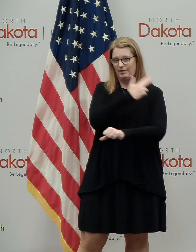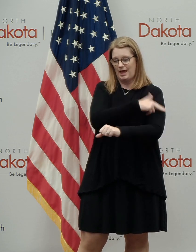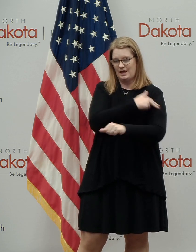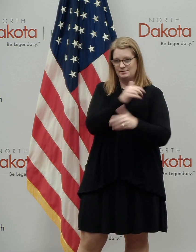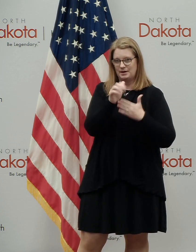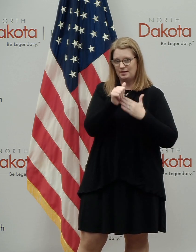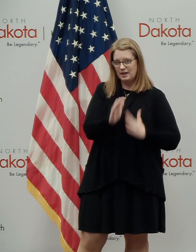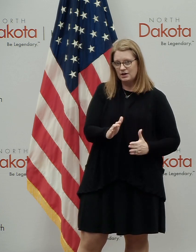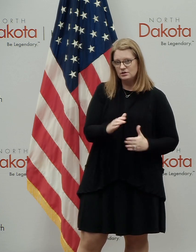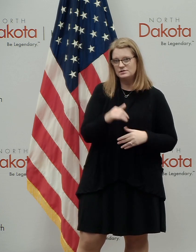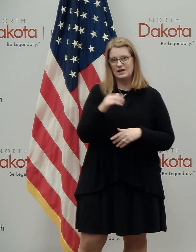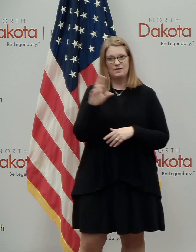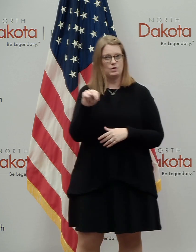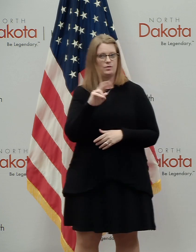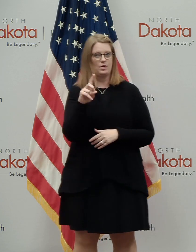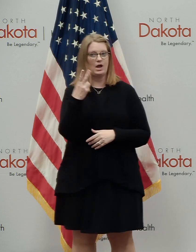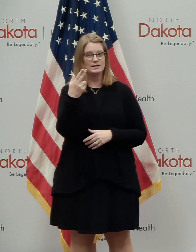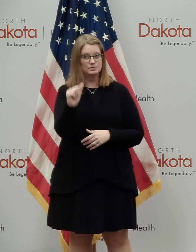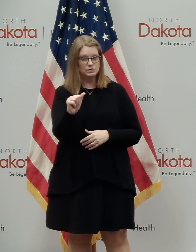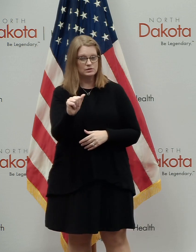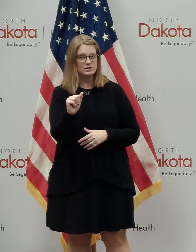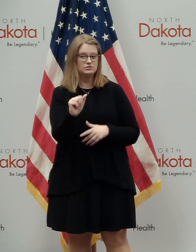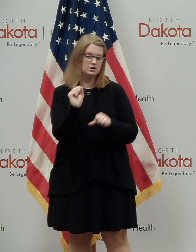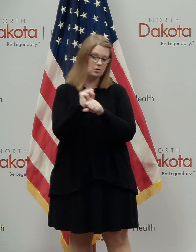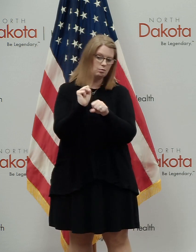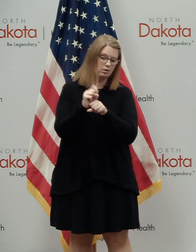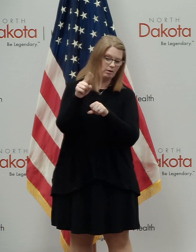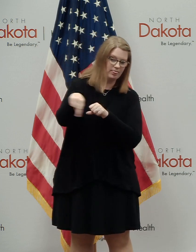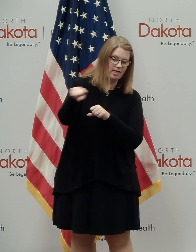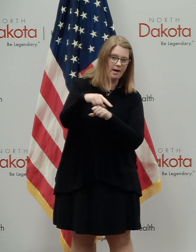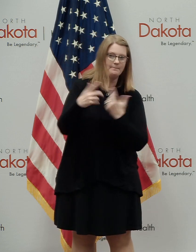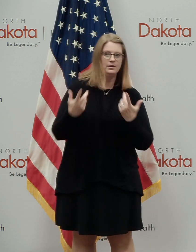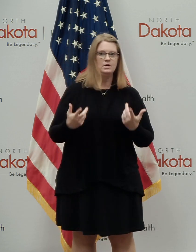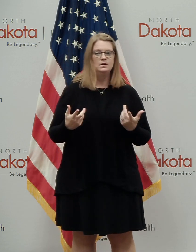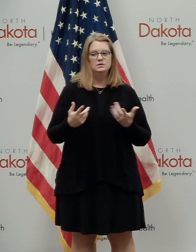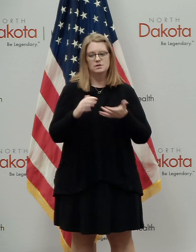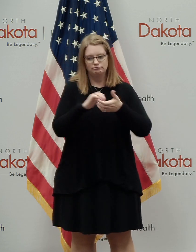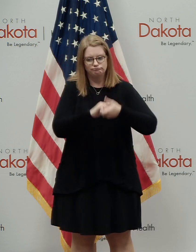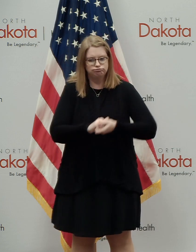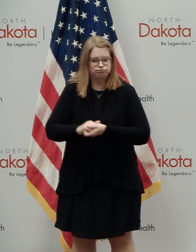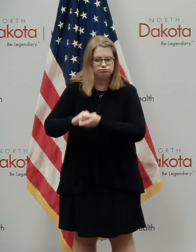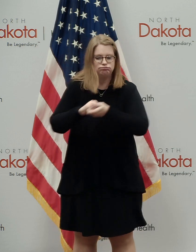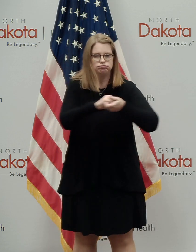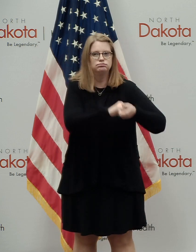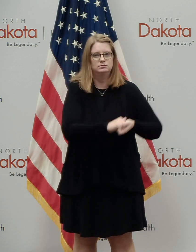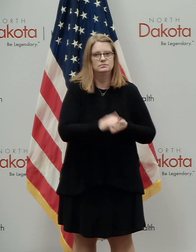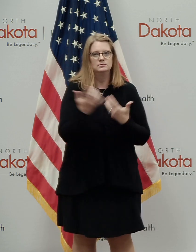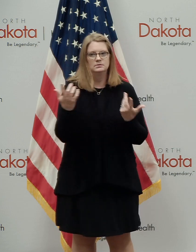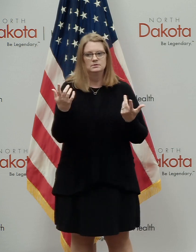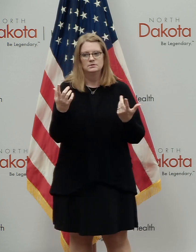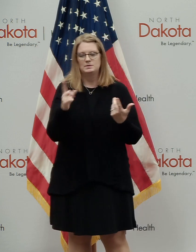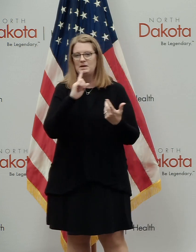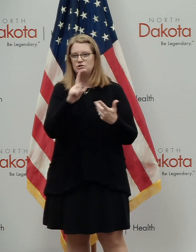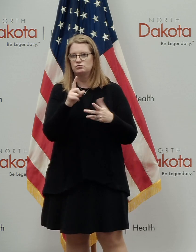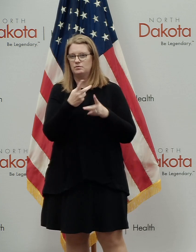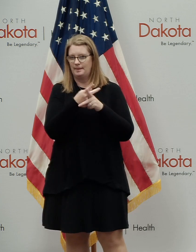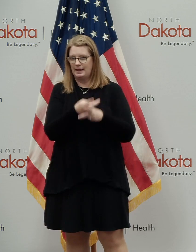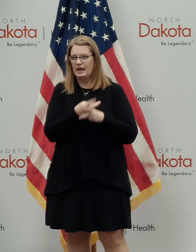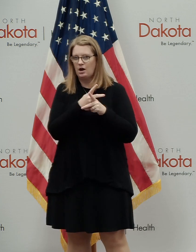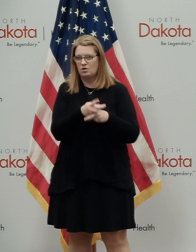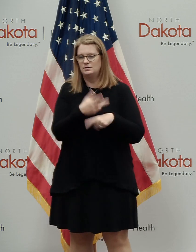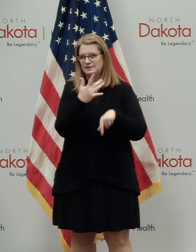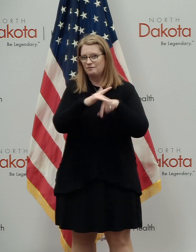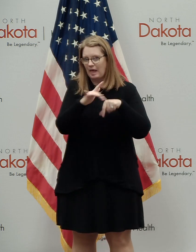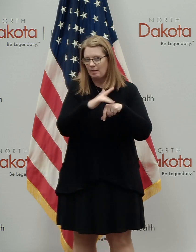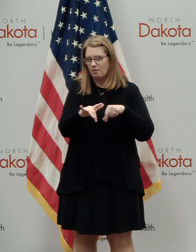North Dakota Hospital Association, and work with them as they increase their collaboration and teamwork to make sure we have a network of care that works at